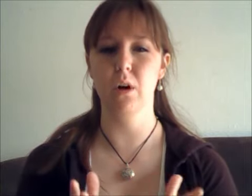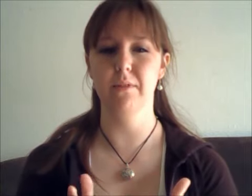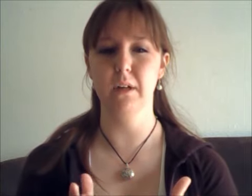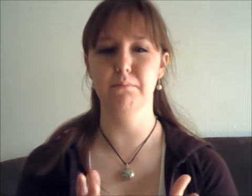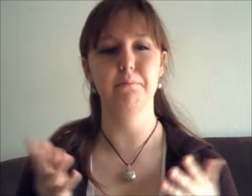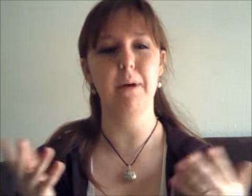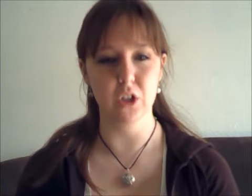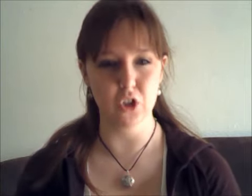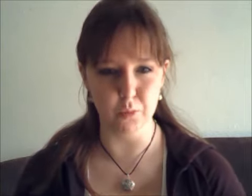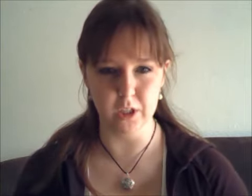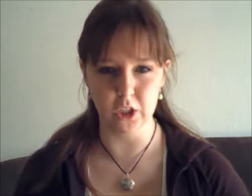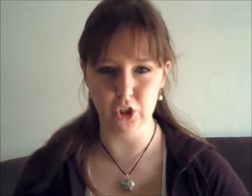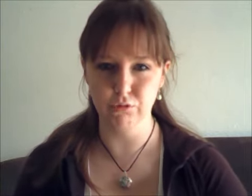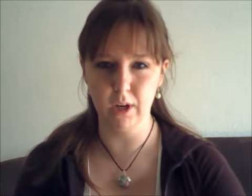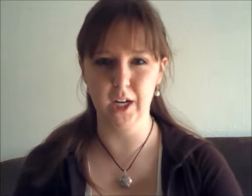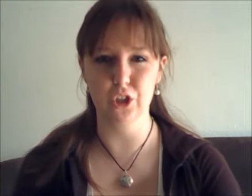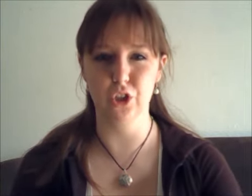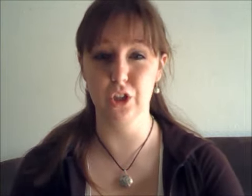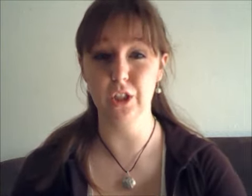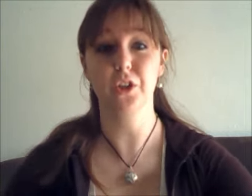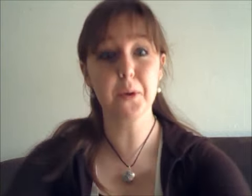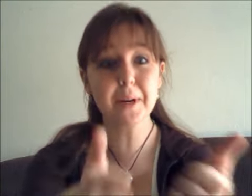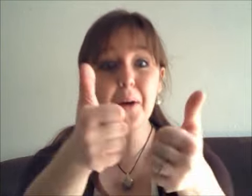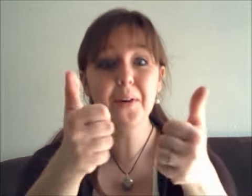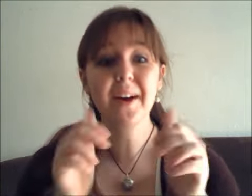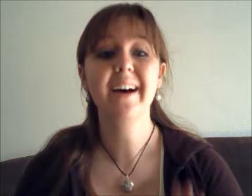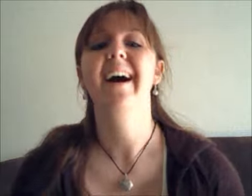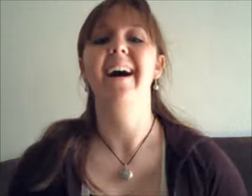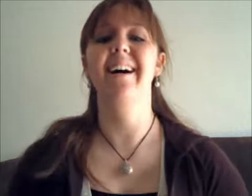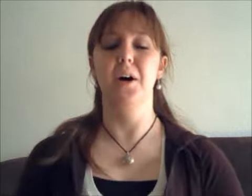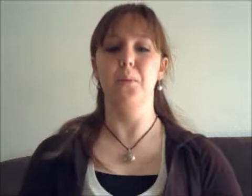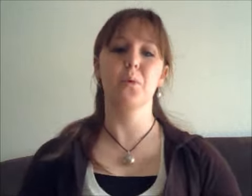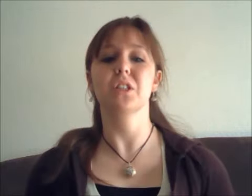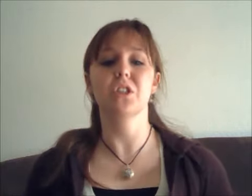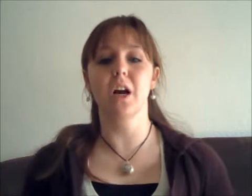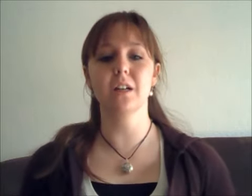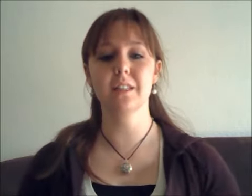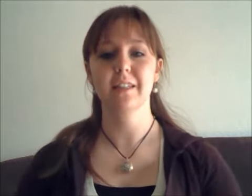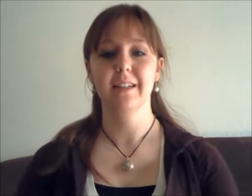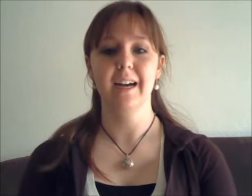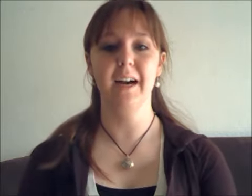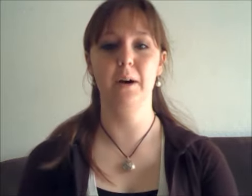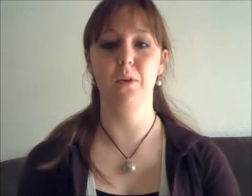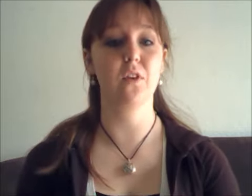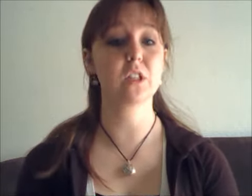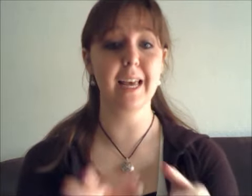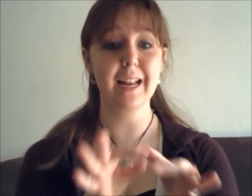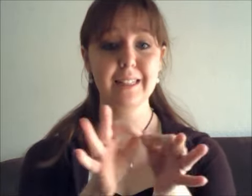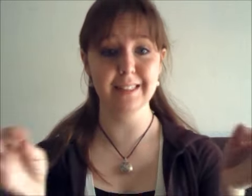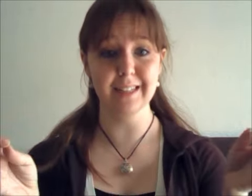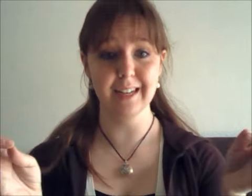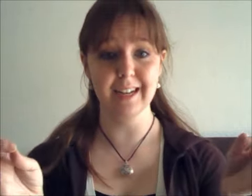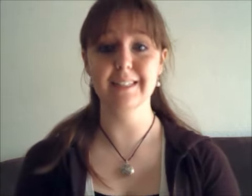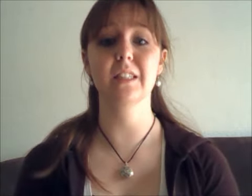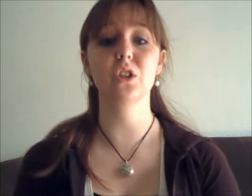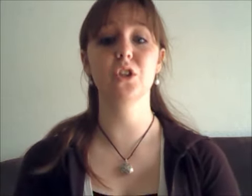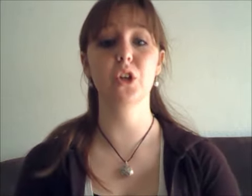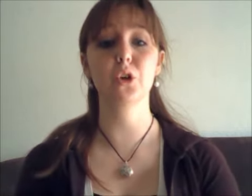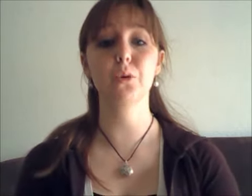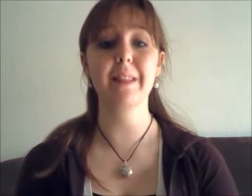a better interpretation, I guess you could say. So here we go. We're going to start. The first sentence is two